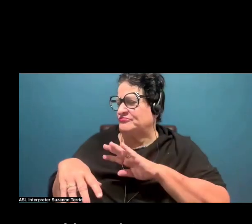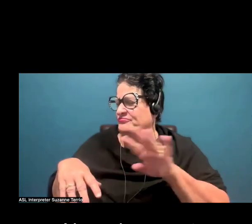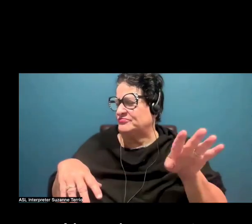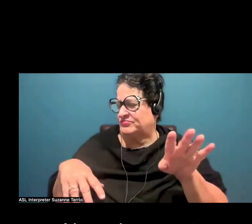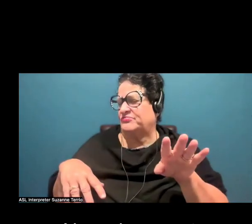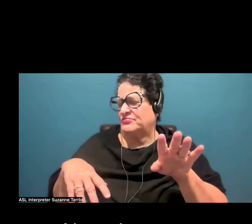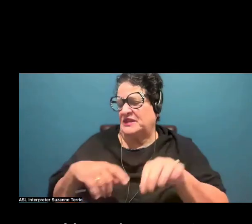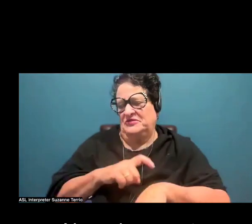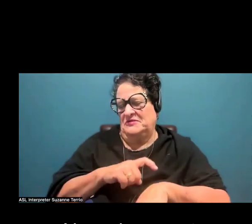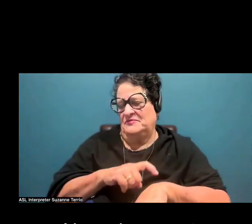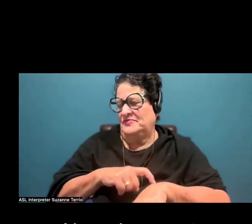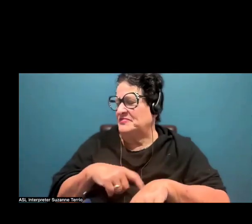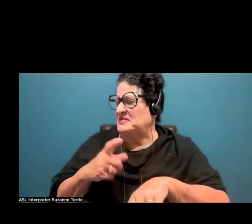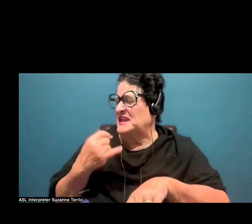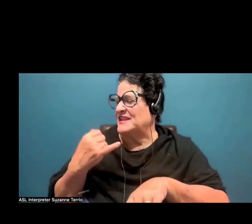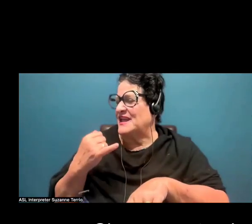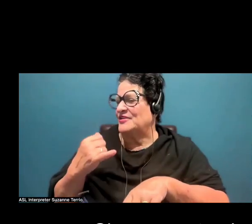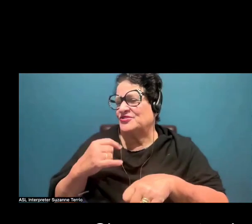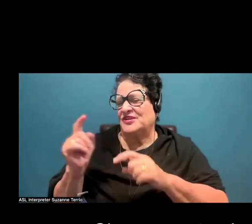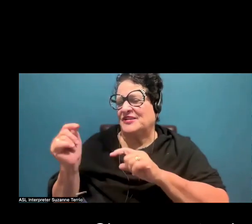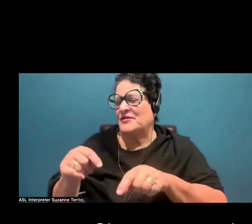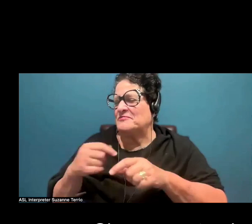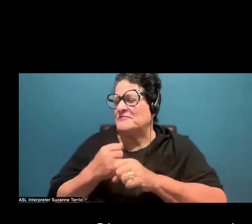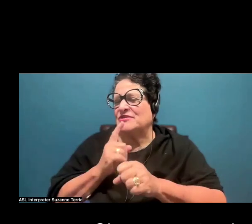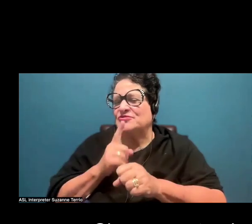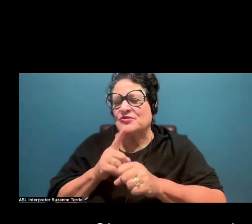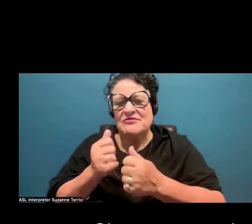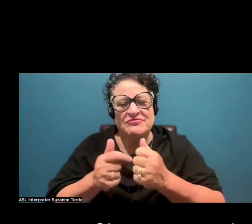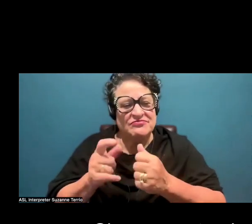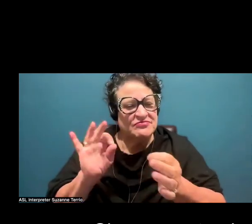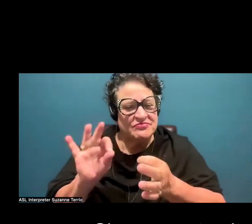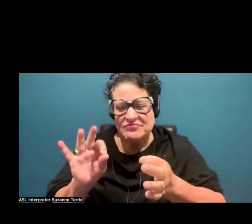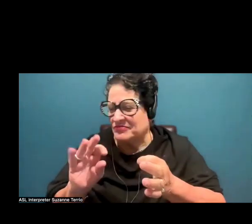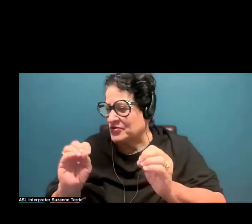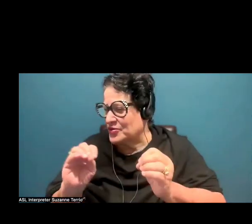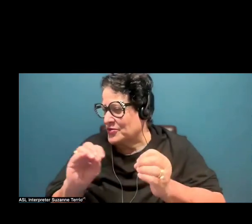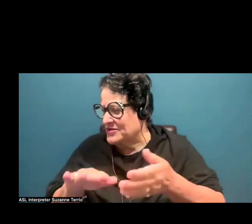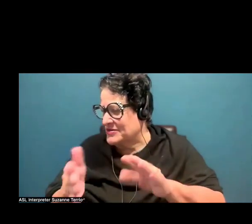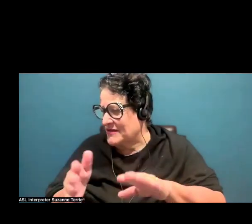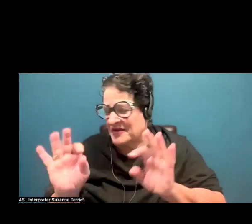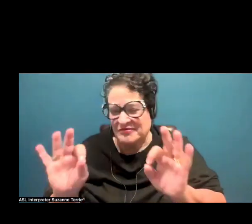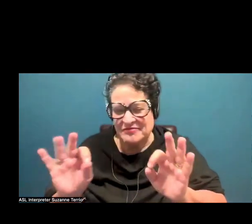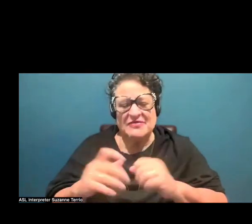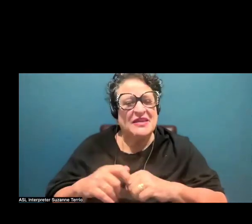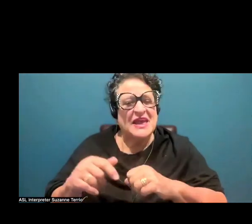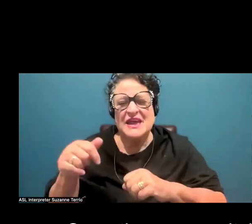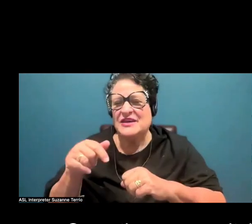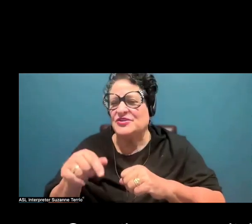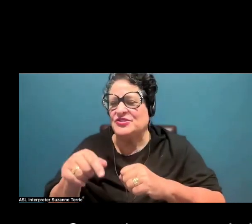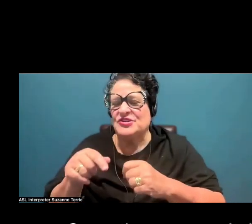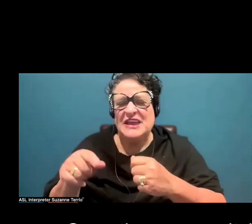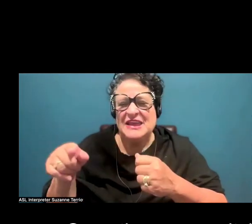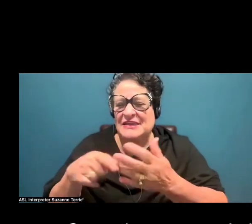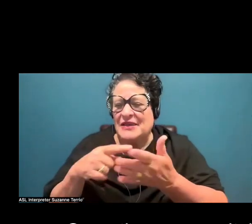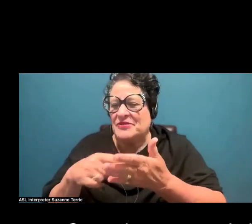to make sure nobody's died in the night. She waves to give the all clear, and Byatt waves back. I'm gate, Byatt's road.